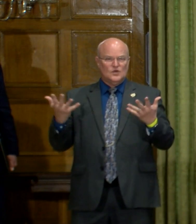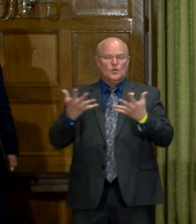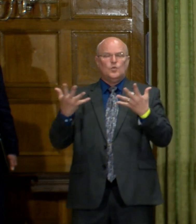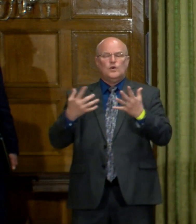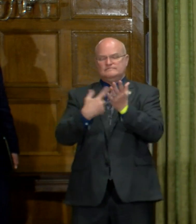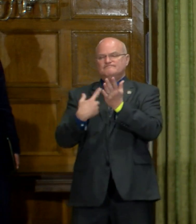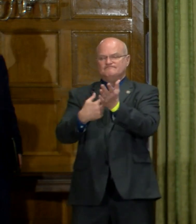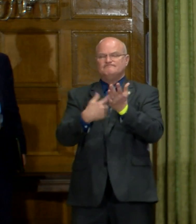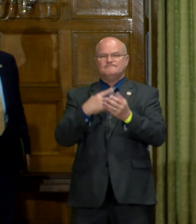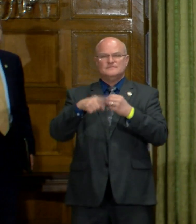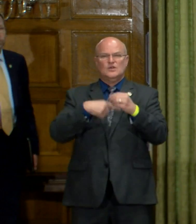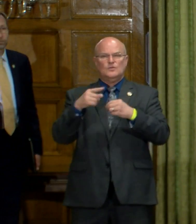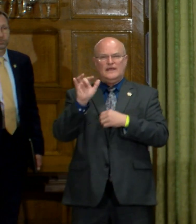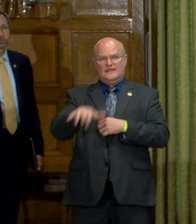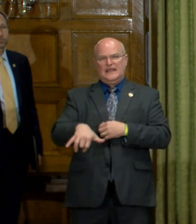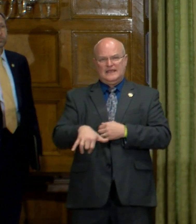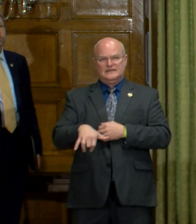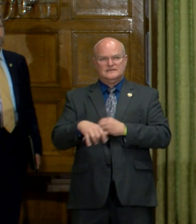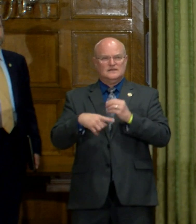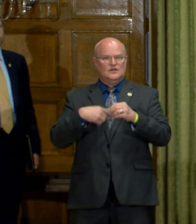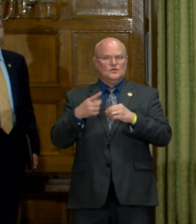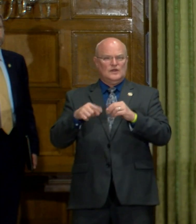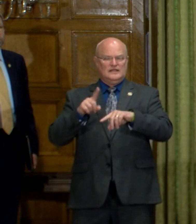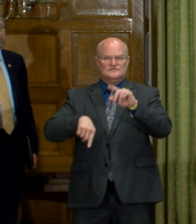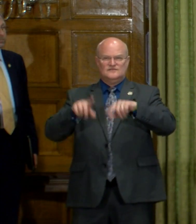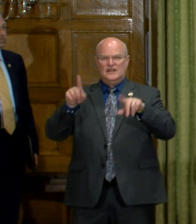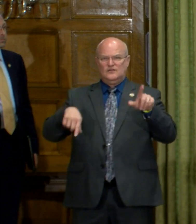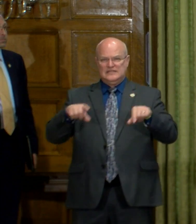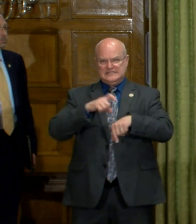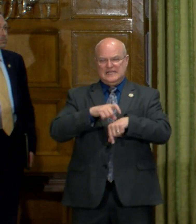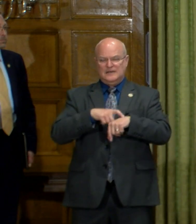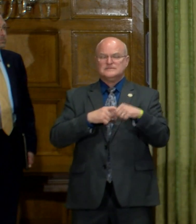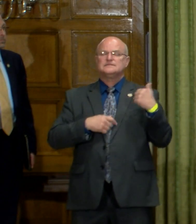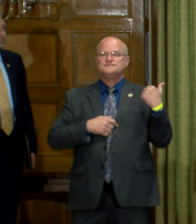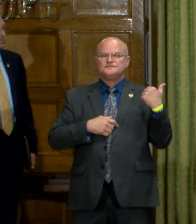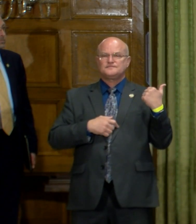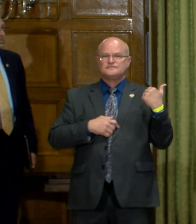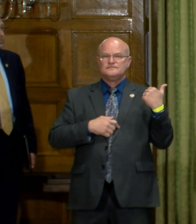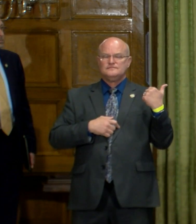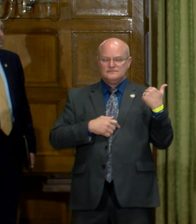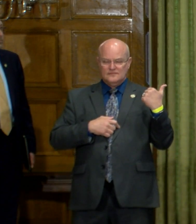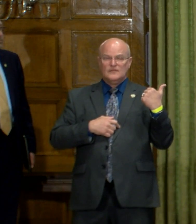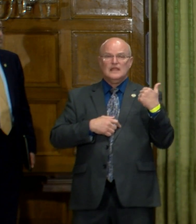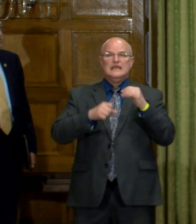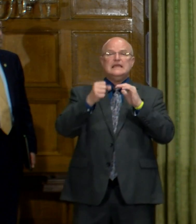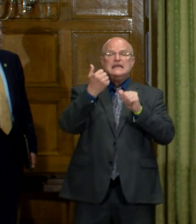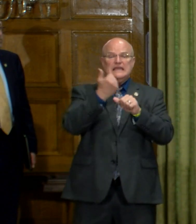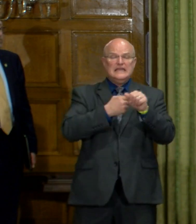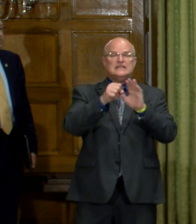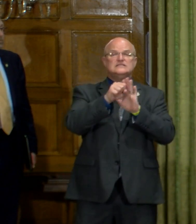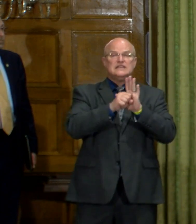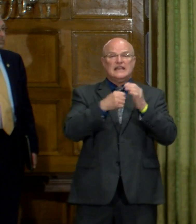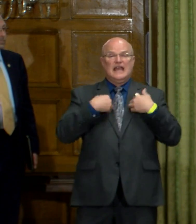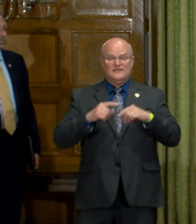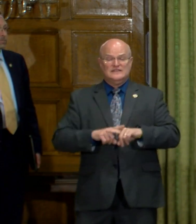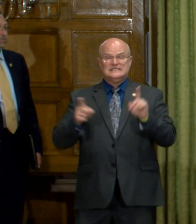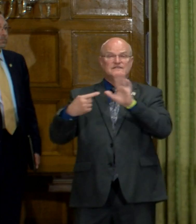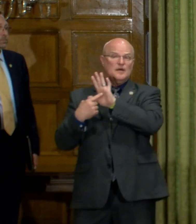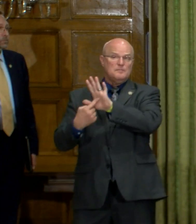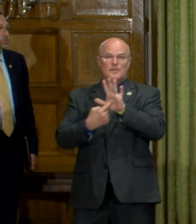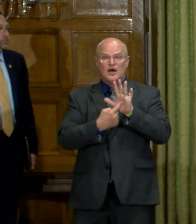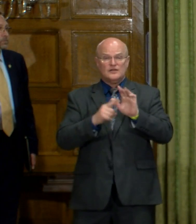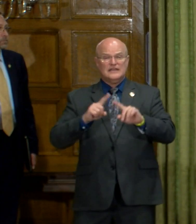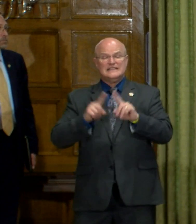What's the discussion around that, around varying Well, first of all, each state can have a different model and a